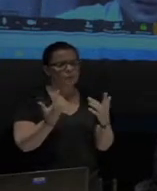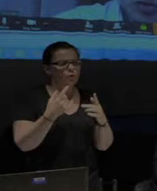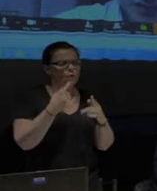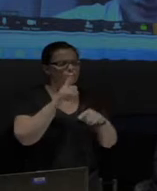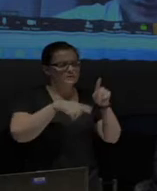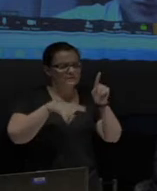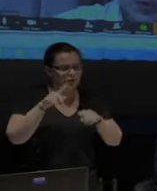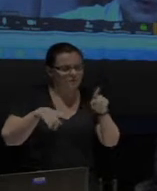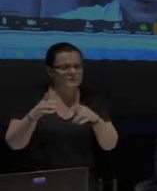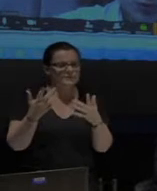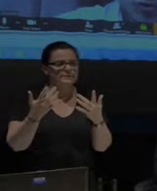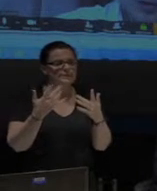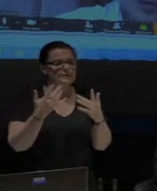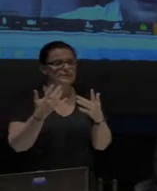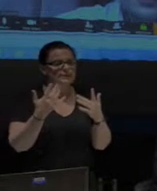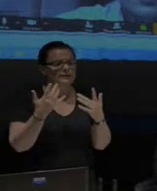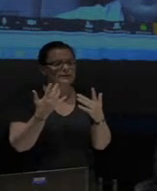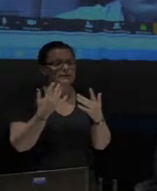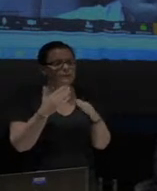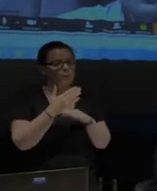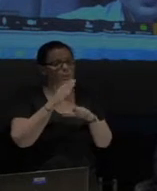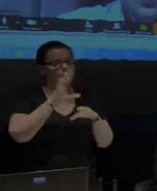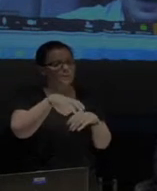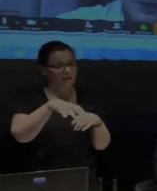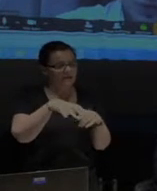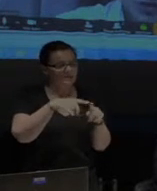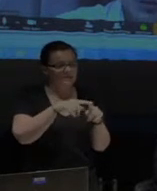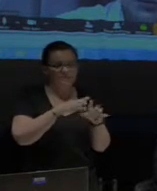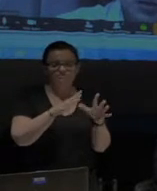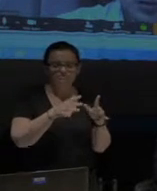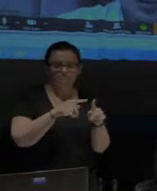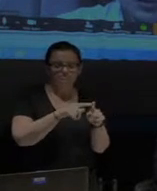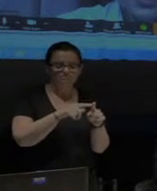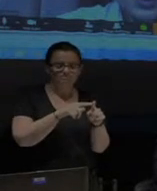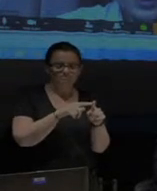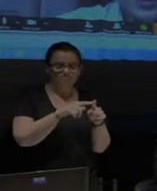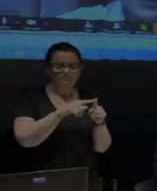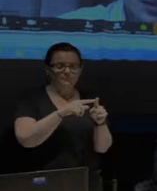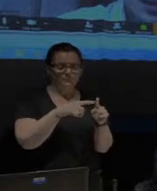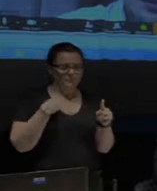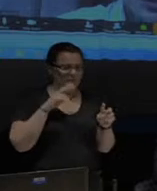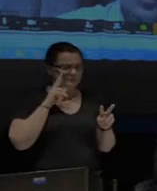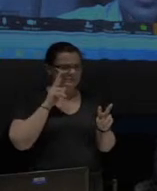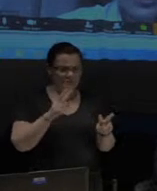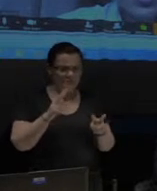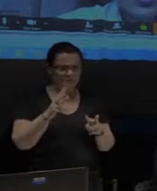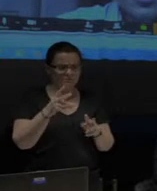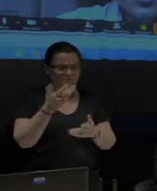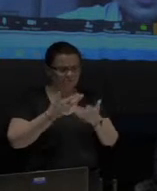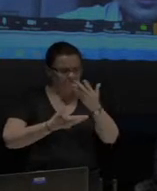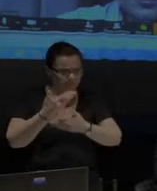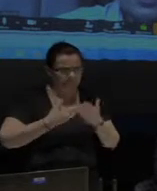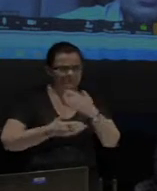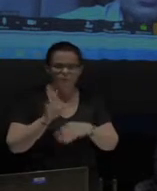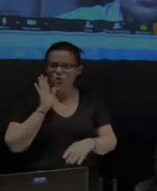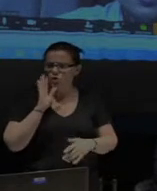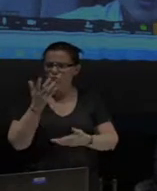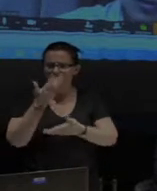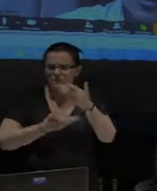diversity domains within the workplace. I have heard of stories and I have seen stories